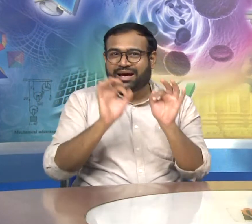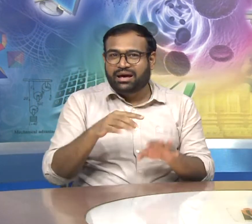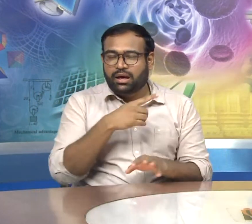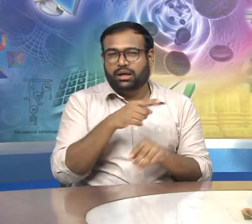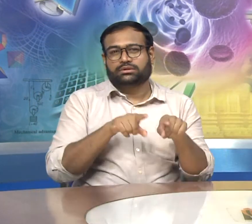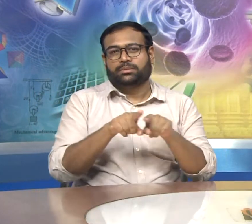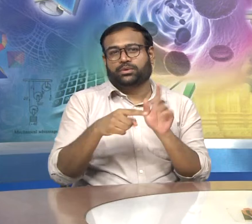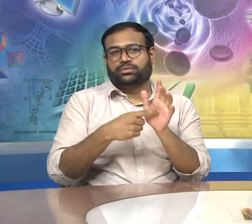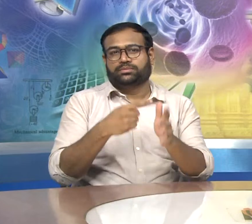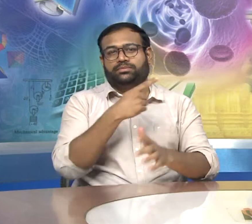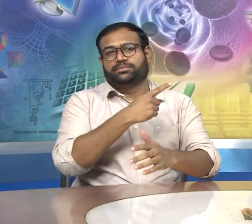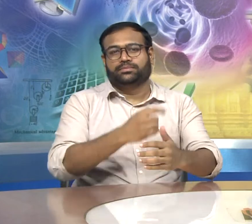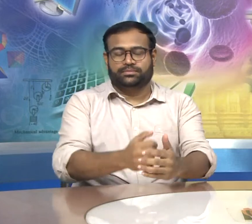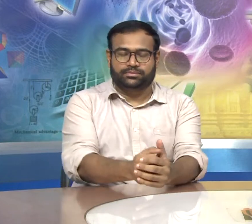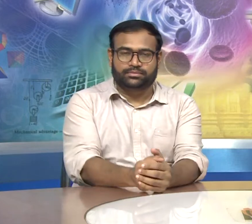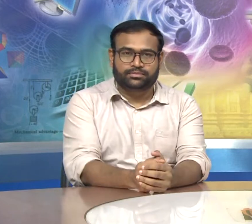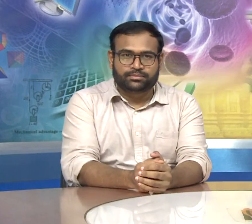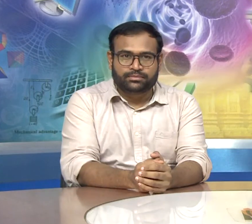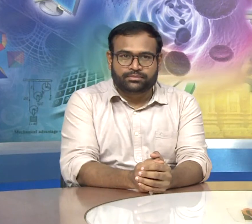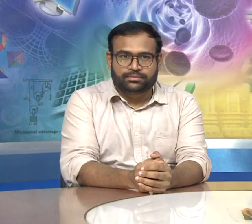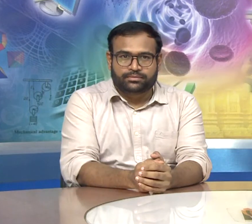or yearbooks, etc.